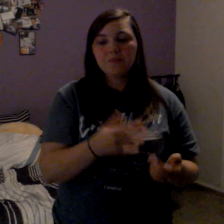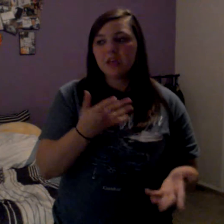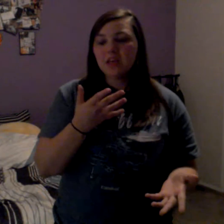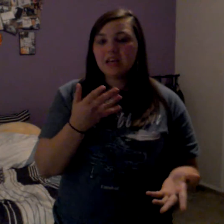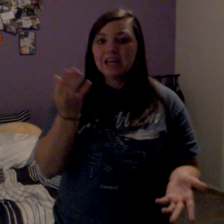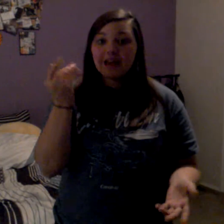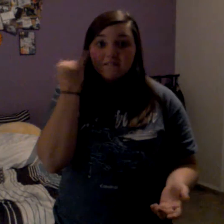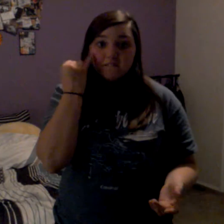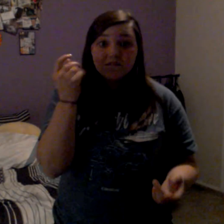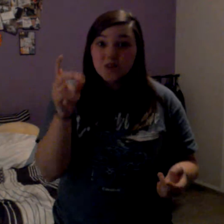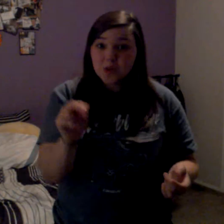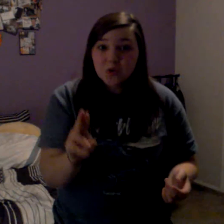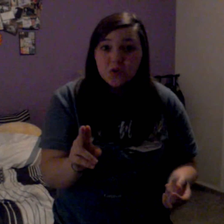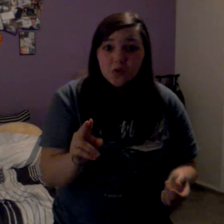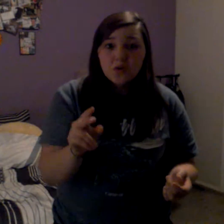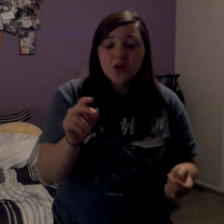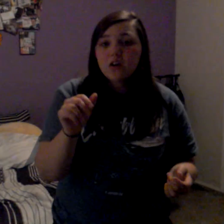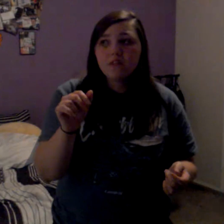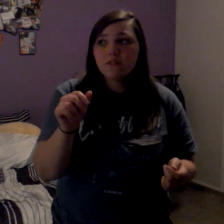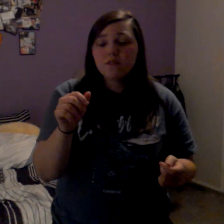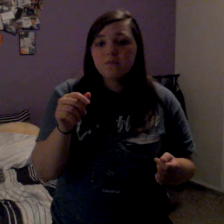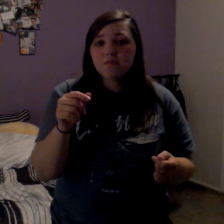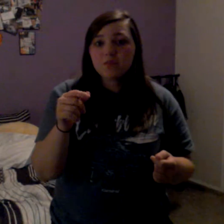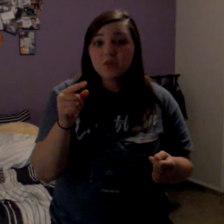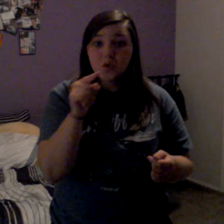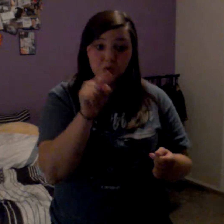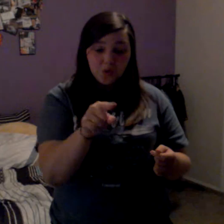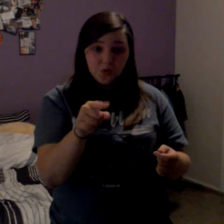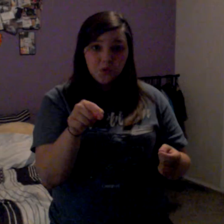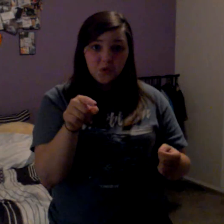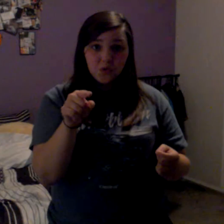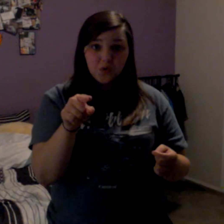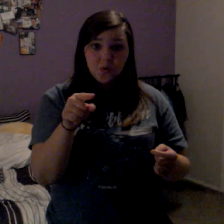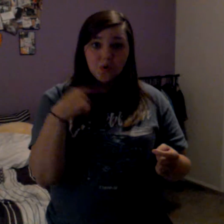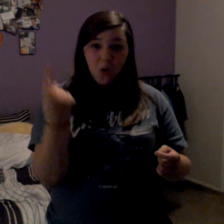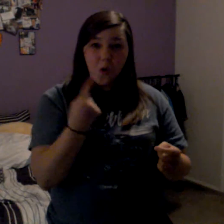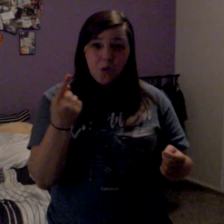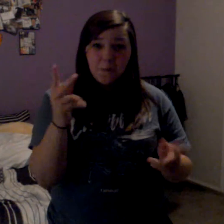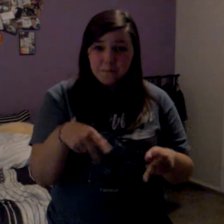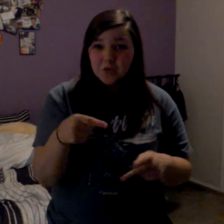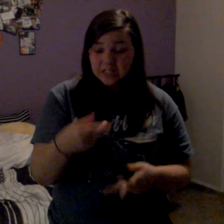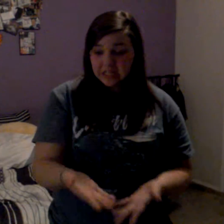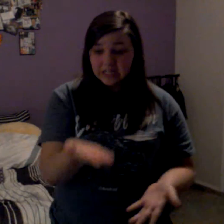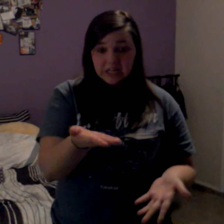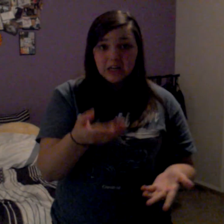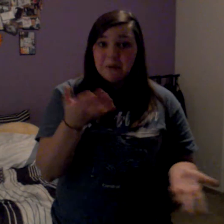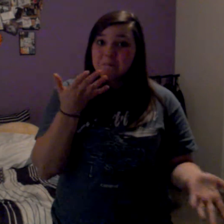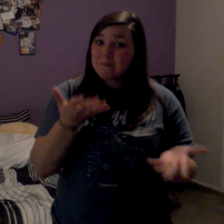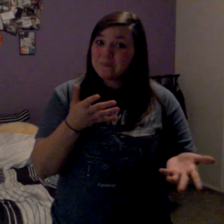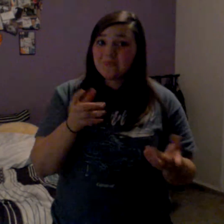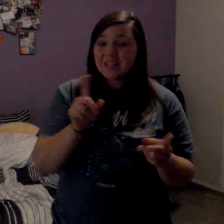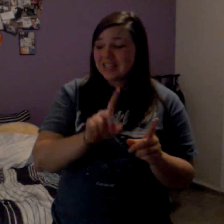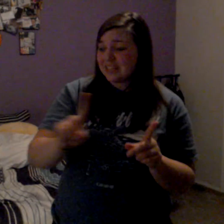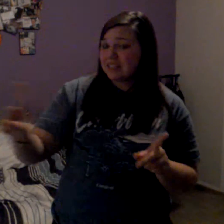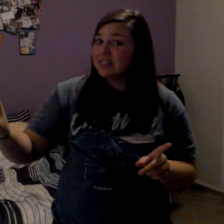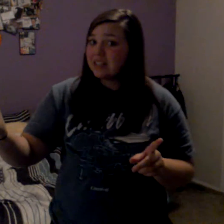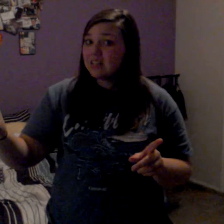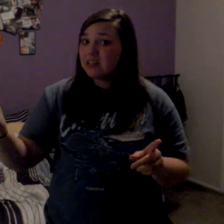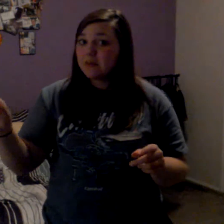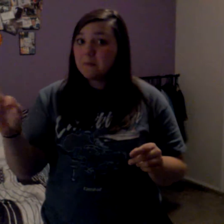temporarily in order to place that ever so important phone call for medical assistance. Return to the heart attack